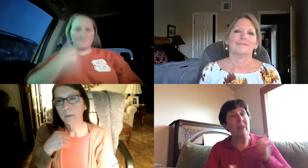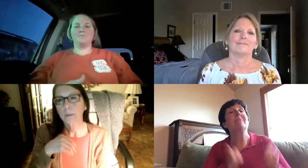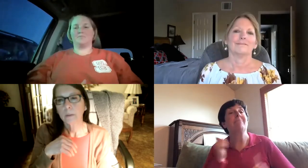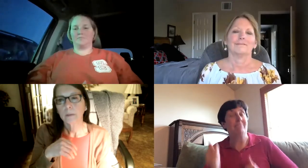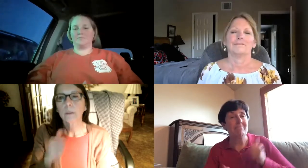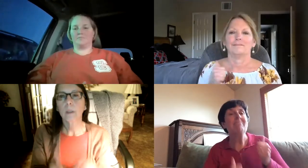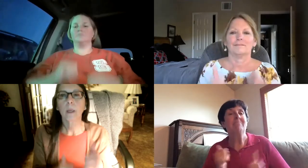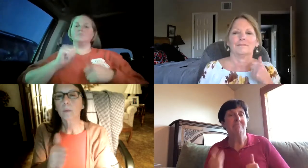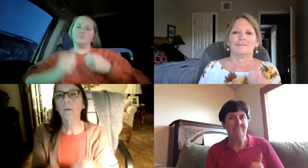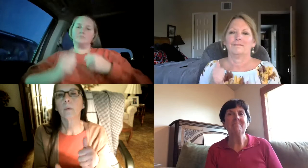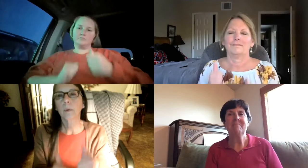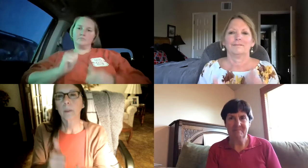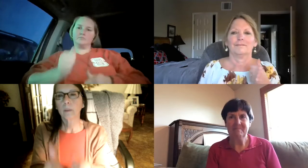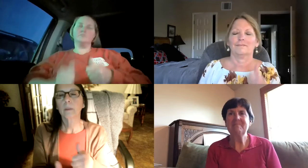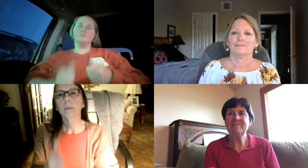Outgoing.